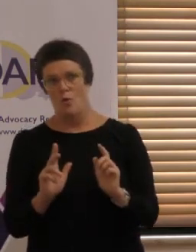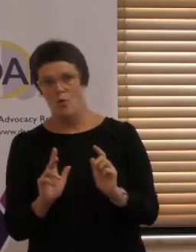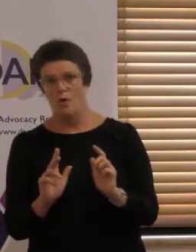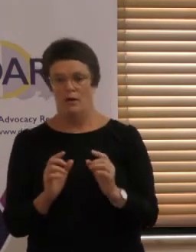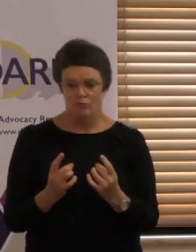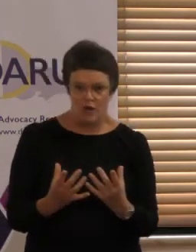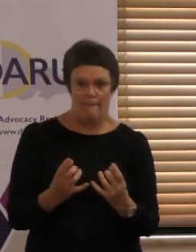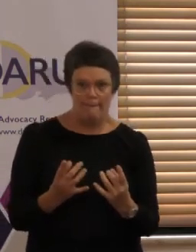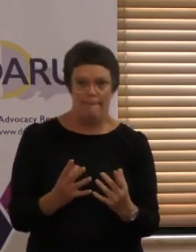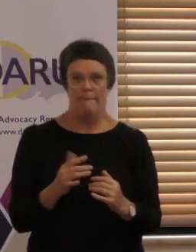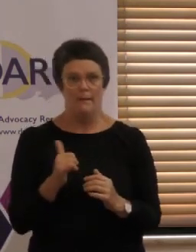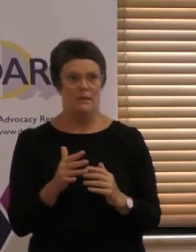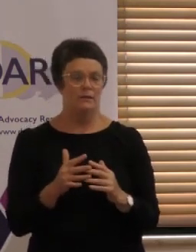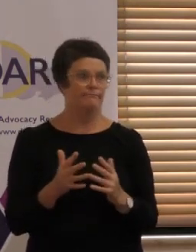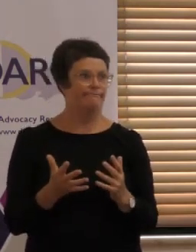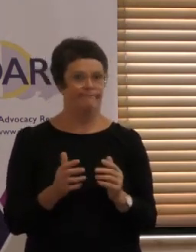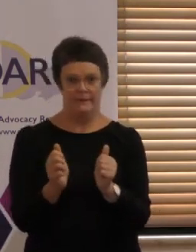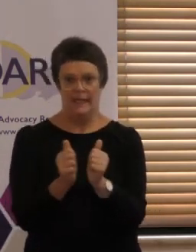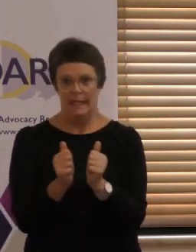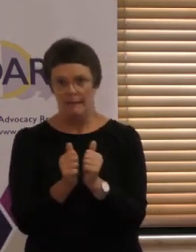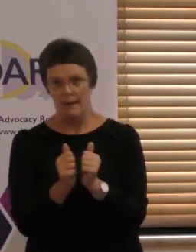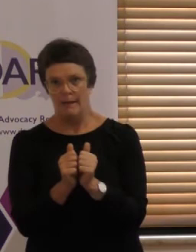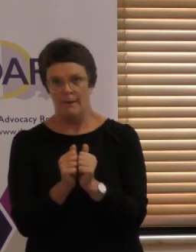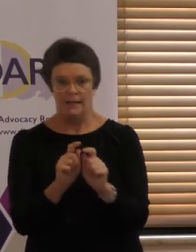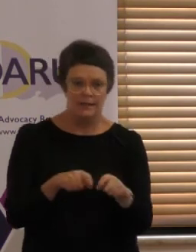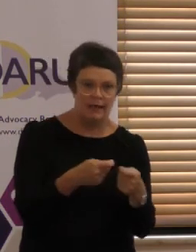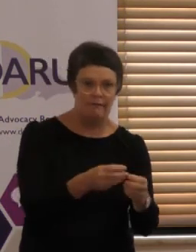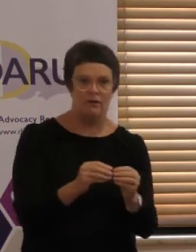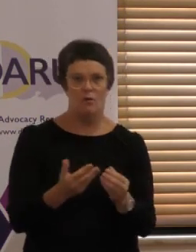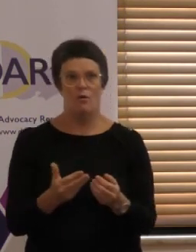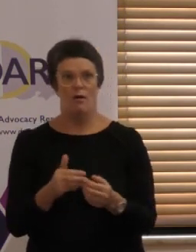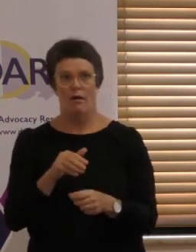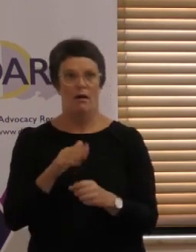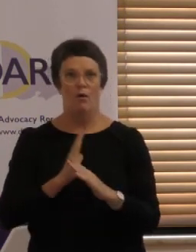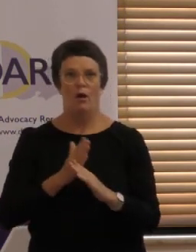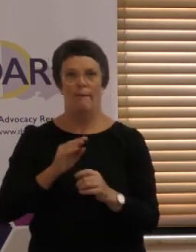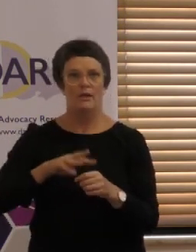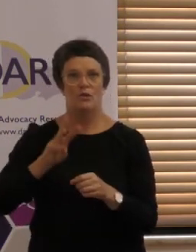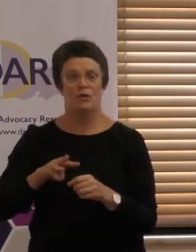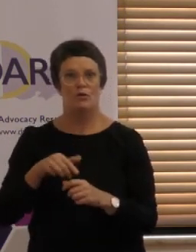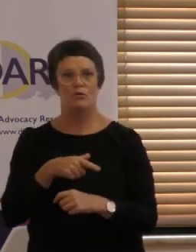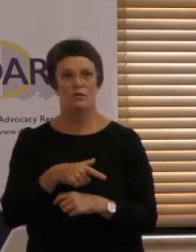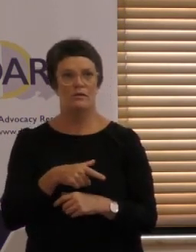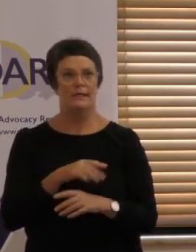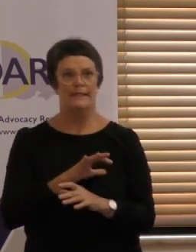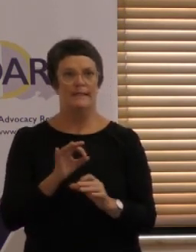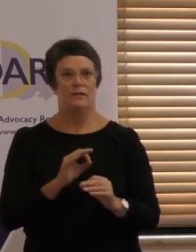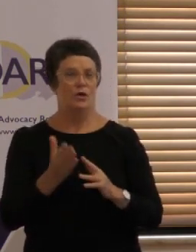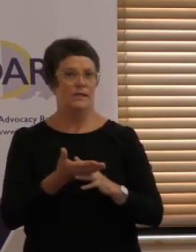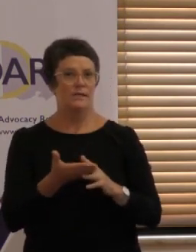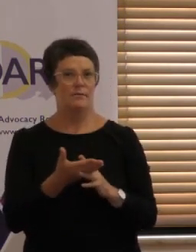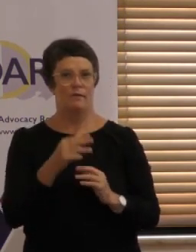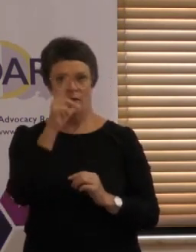of, maybe doing a paper round or flipping burgers at McDonald's. A lot of those jobs are not necessarily accessible to